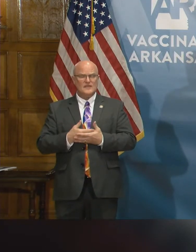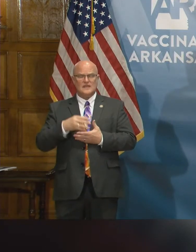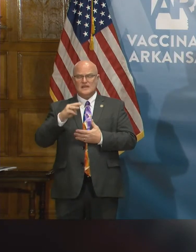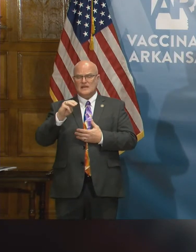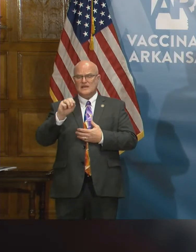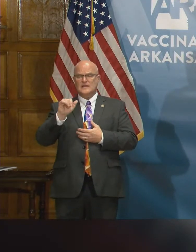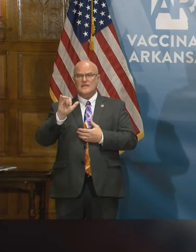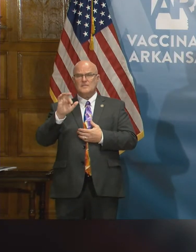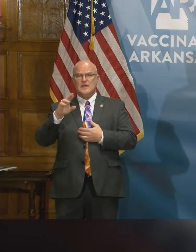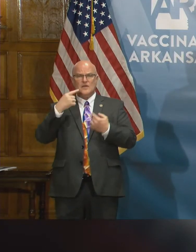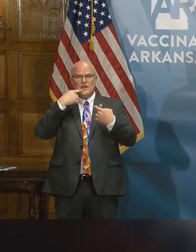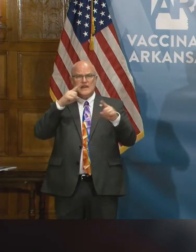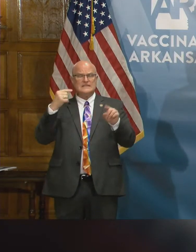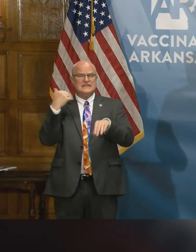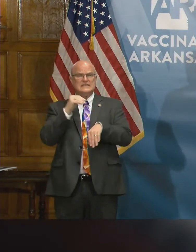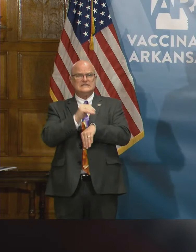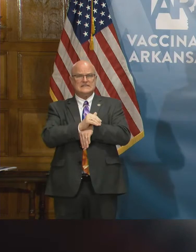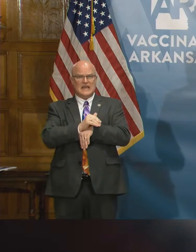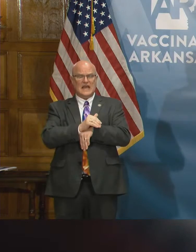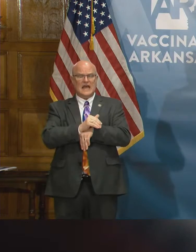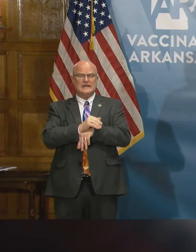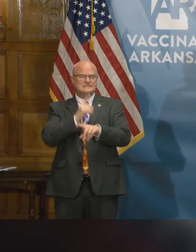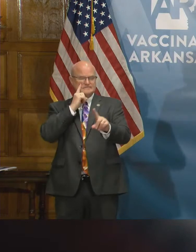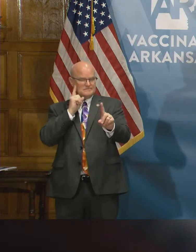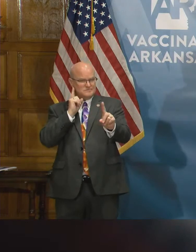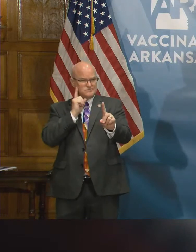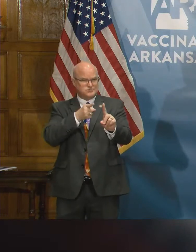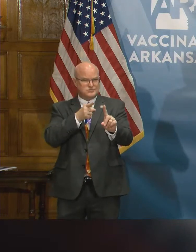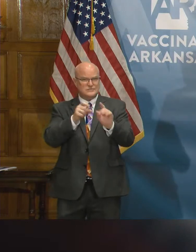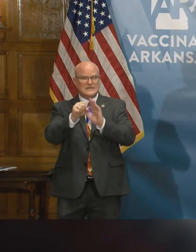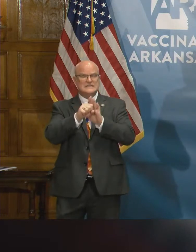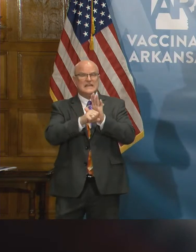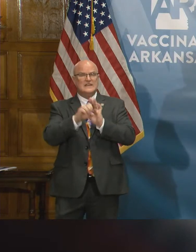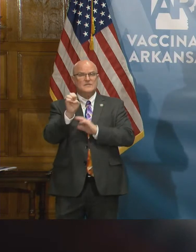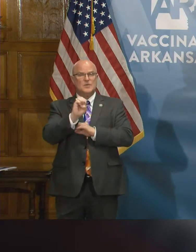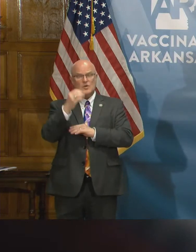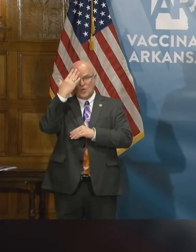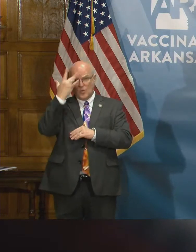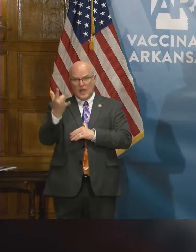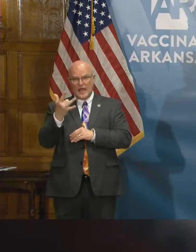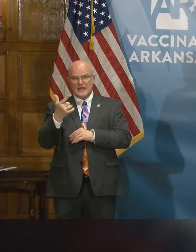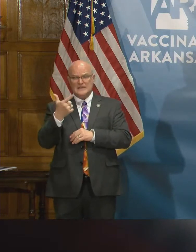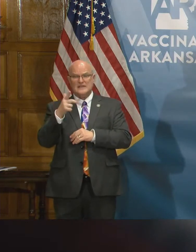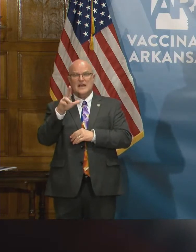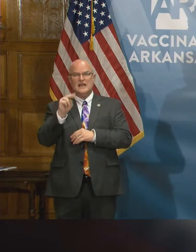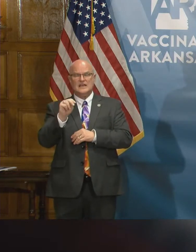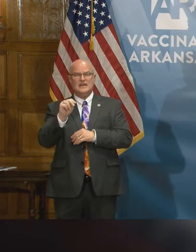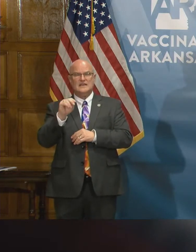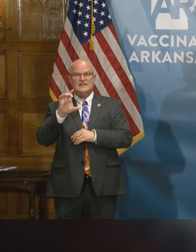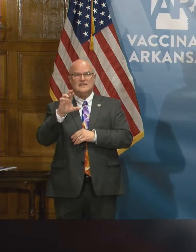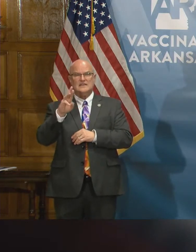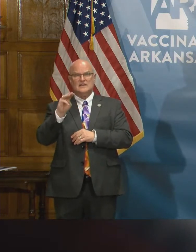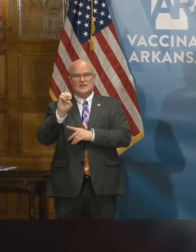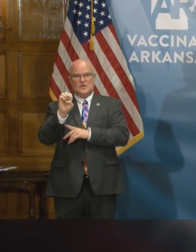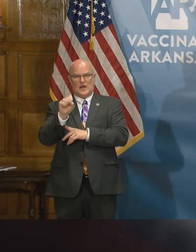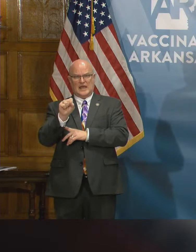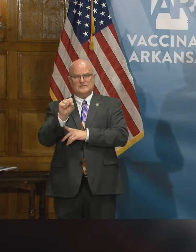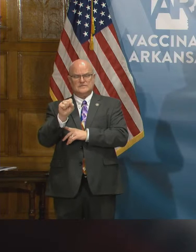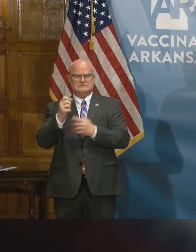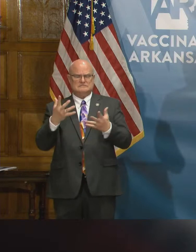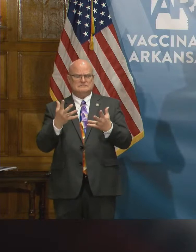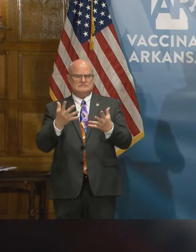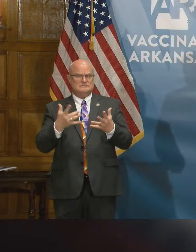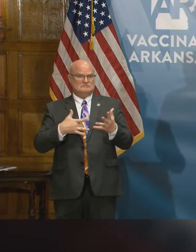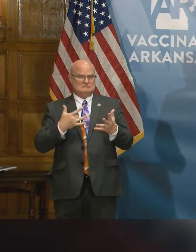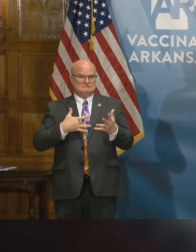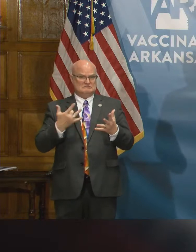mayor announced last night that he was going to pursue a state of emergency because of gun crimes. Just your